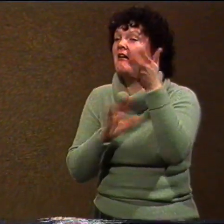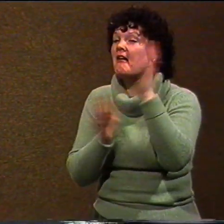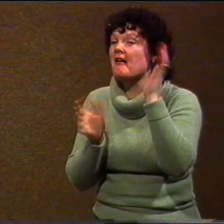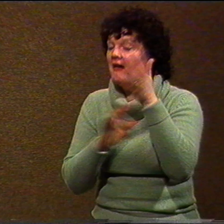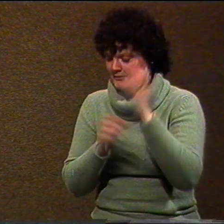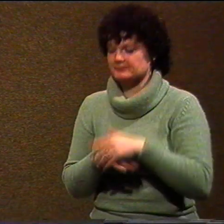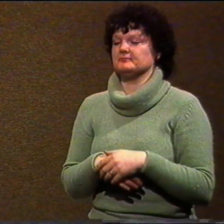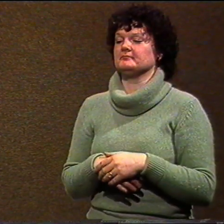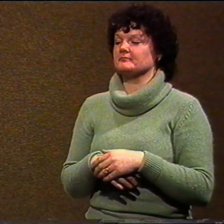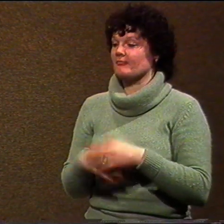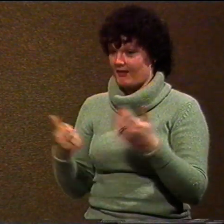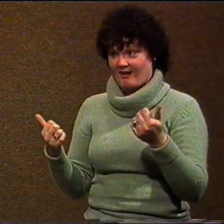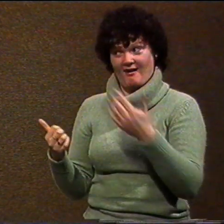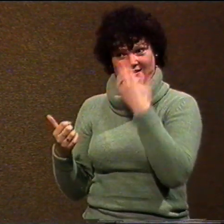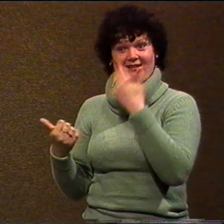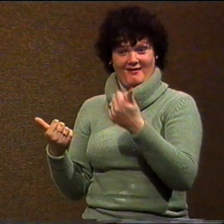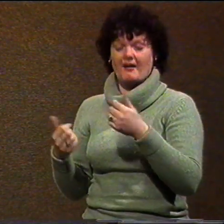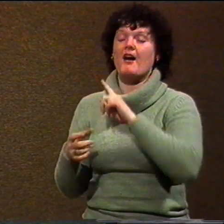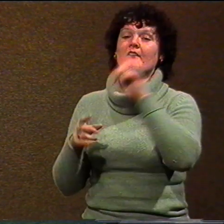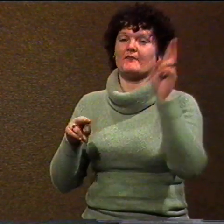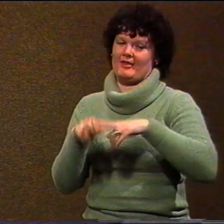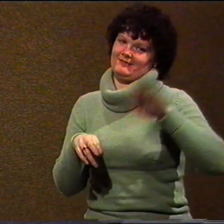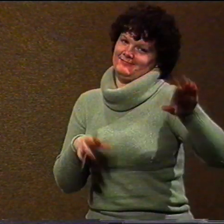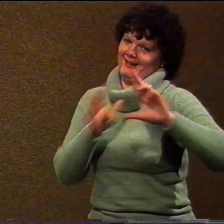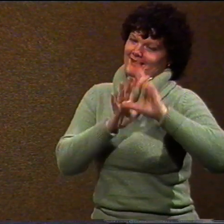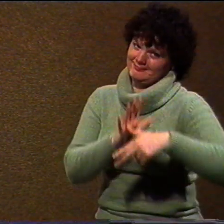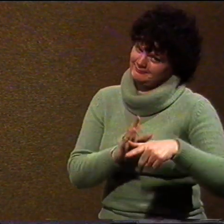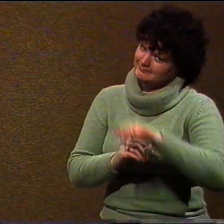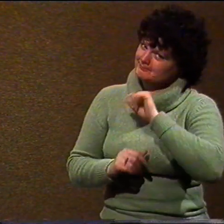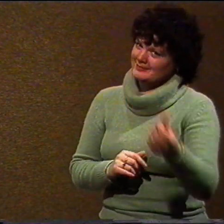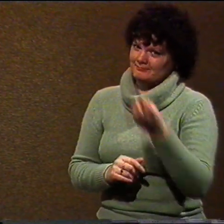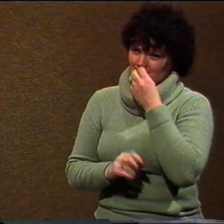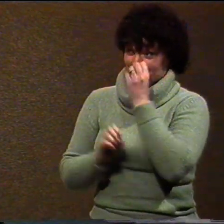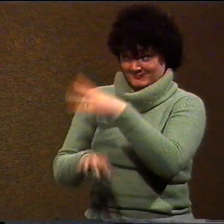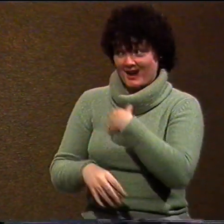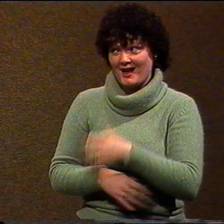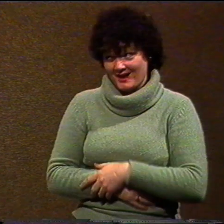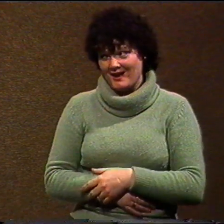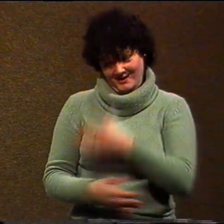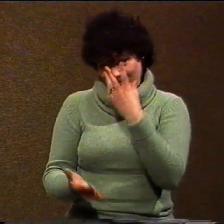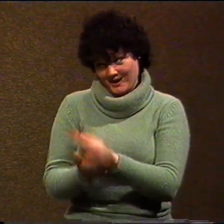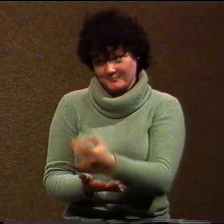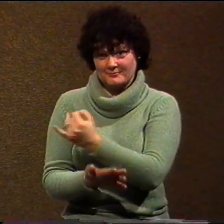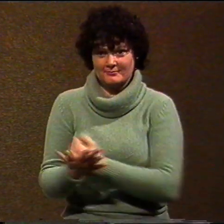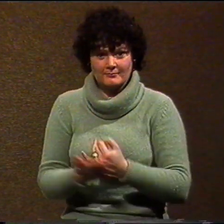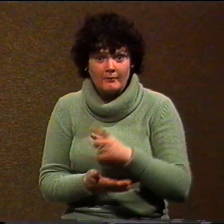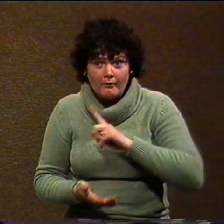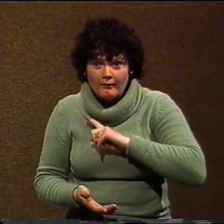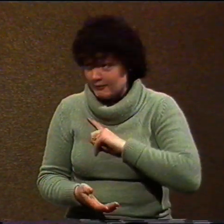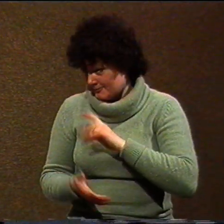right. Then we chatted away. And everything seemed to go well. And later, father said, "That was a great meal." I said, "Yes, but it could have been